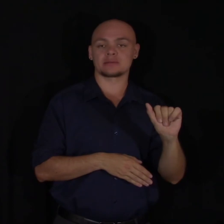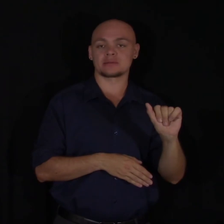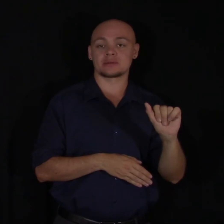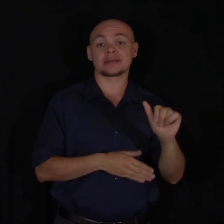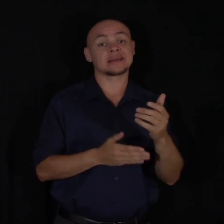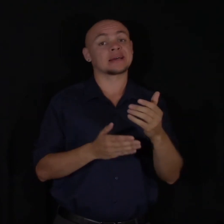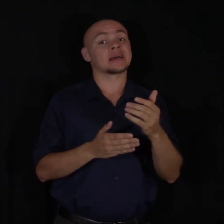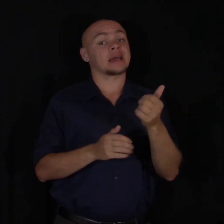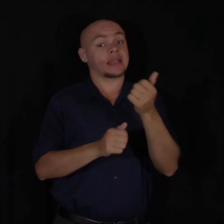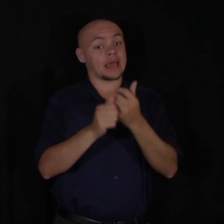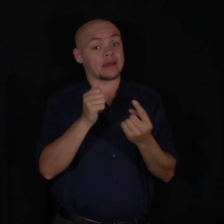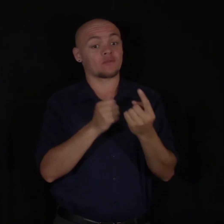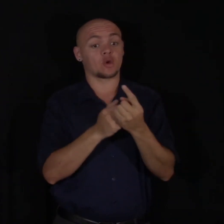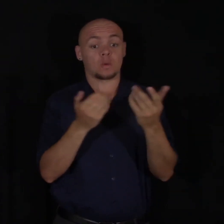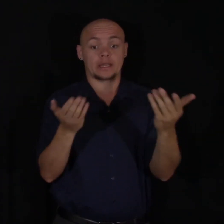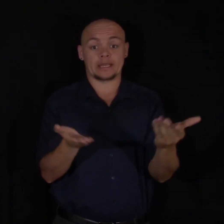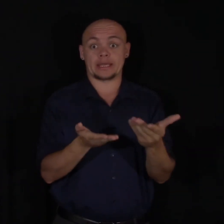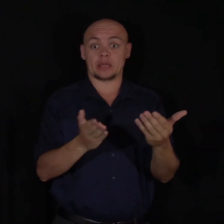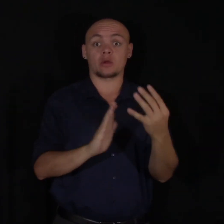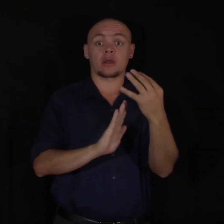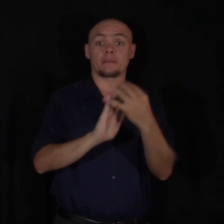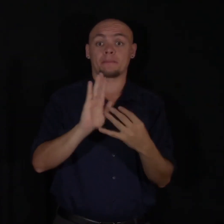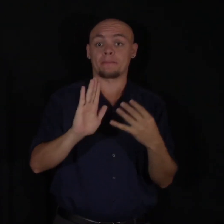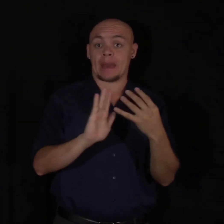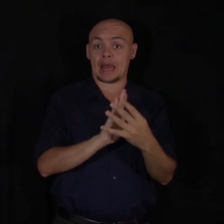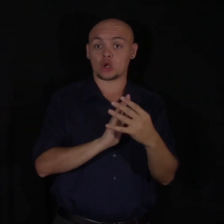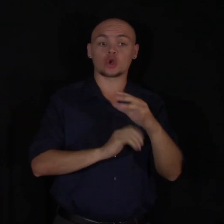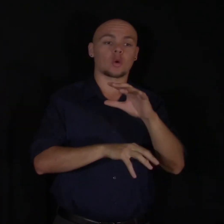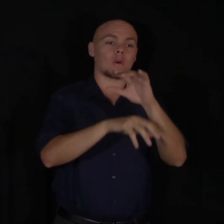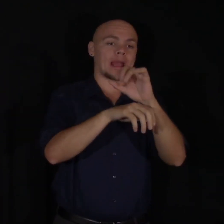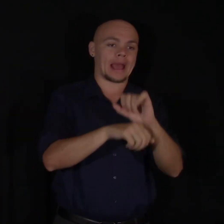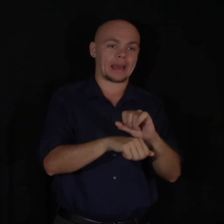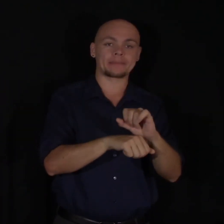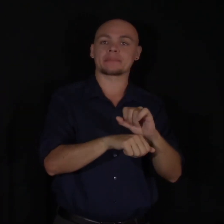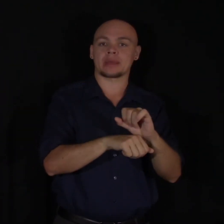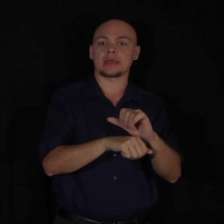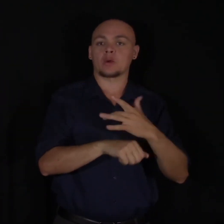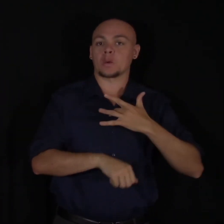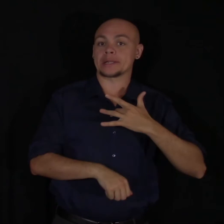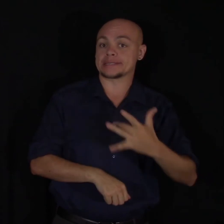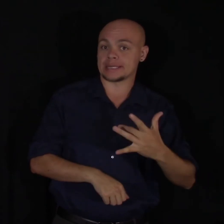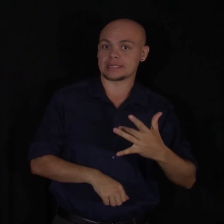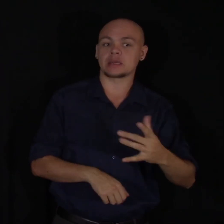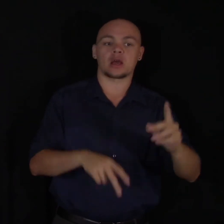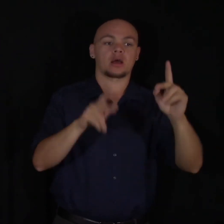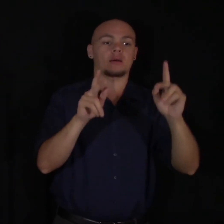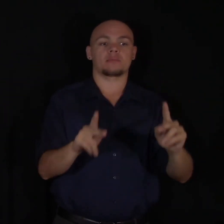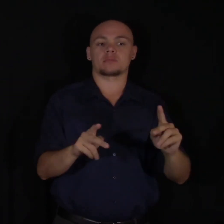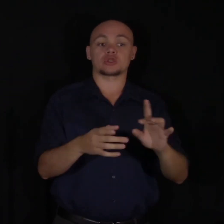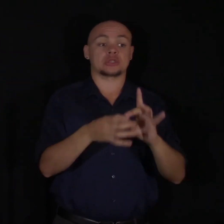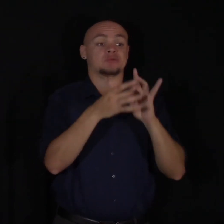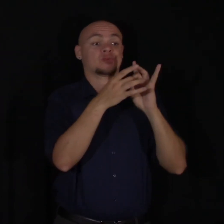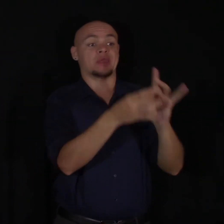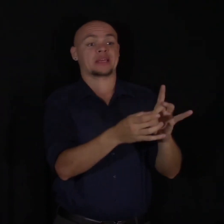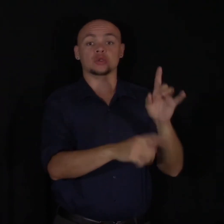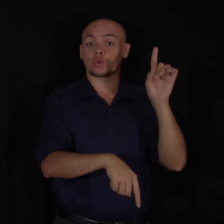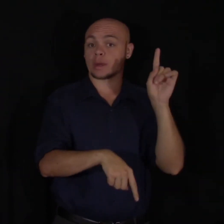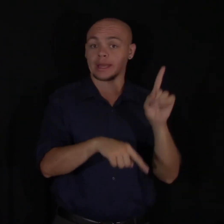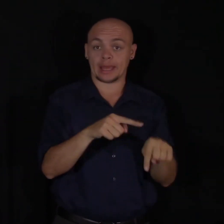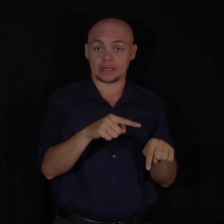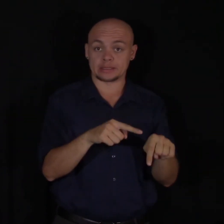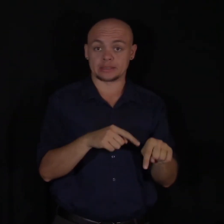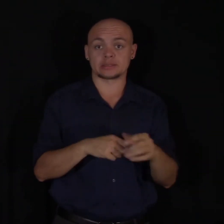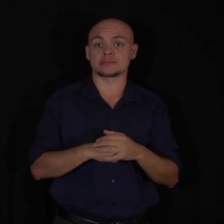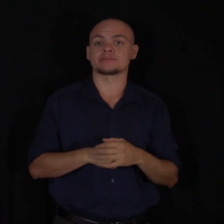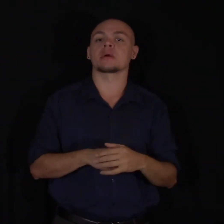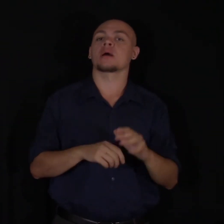one here has a specific pattern or habit or inclination that no other person can possibly relate to. But even